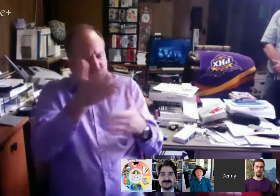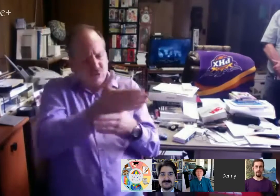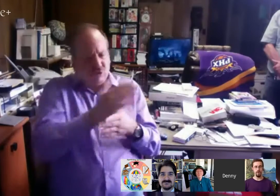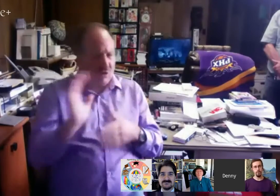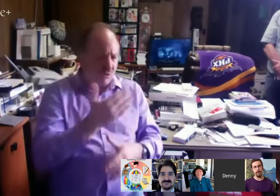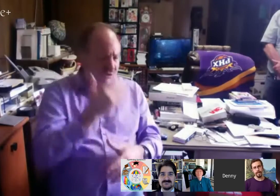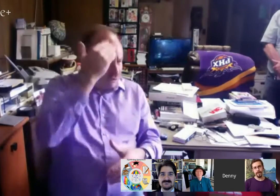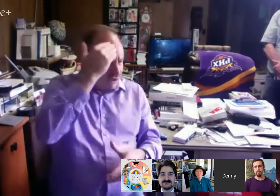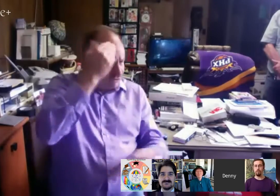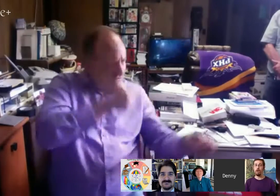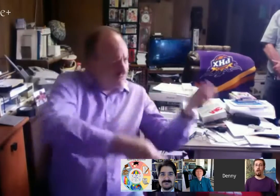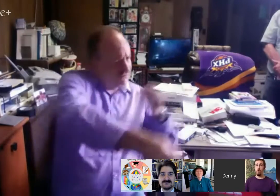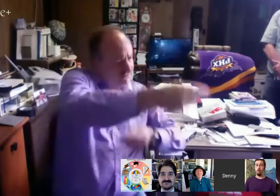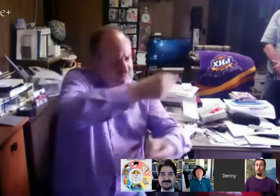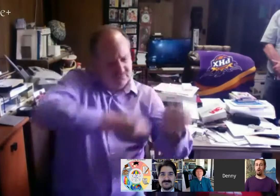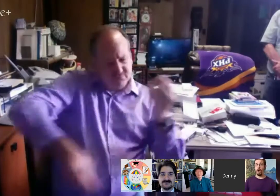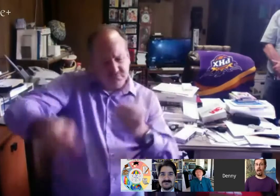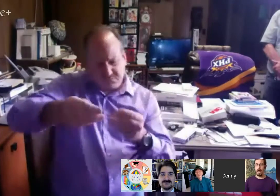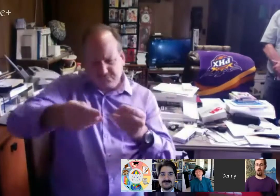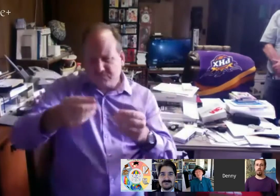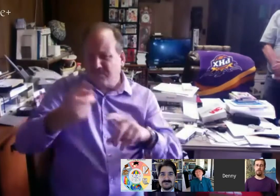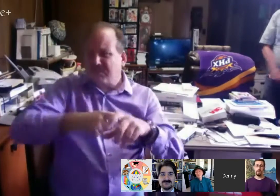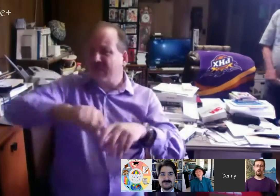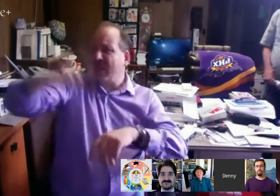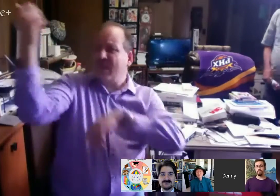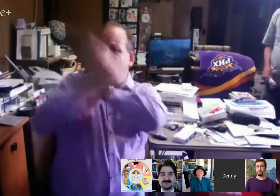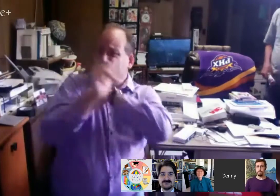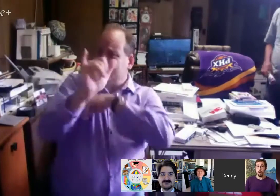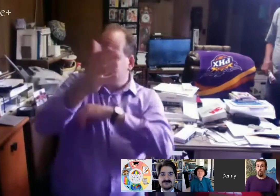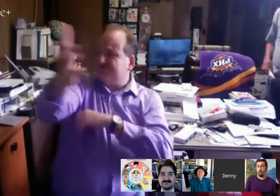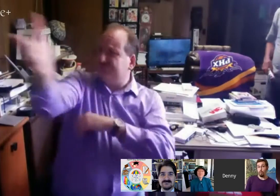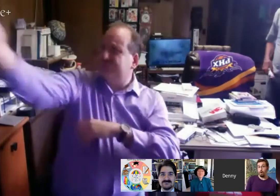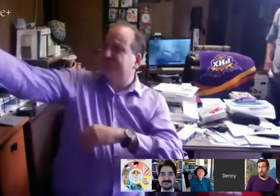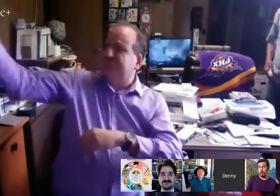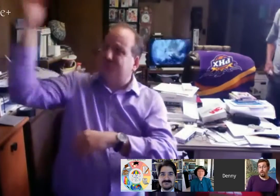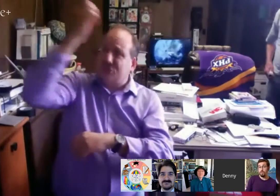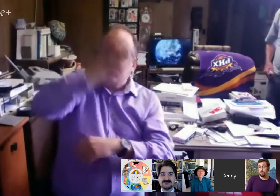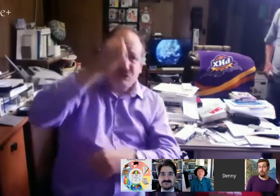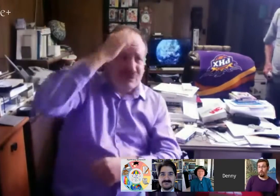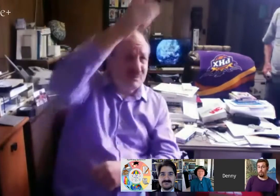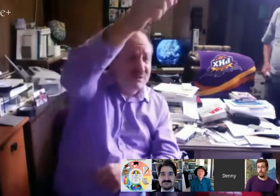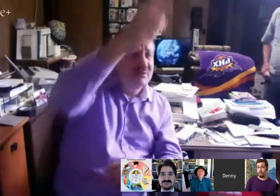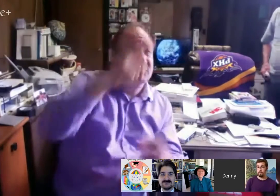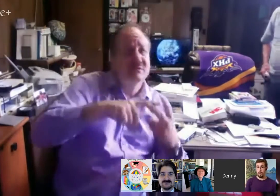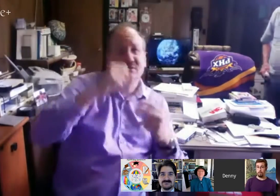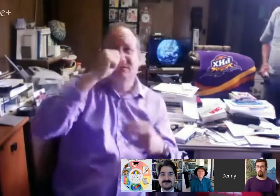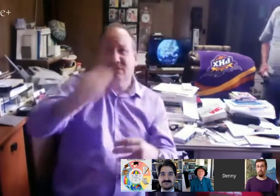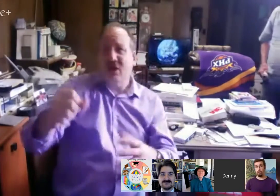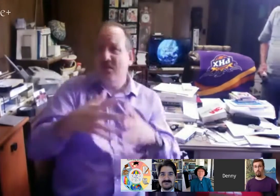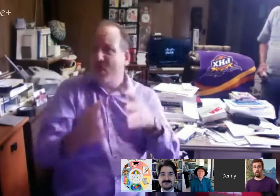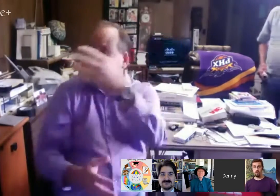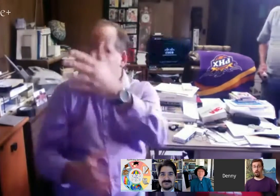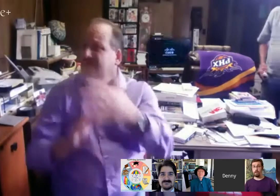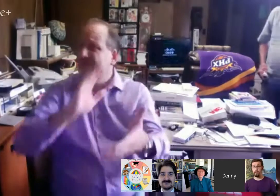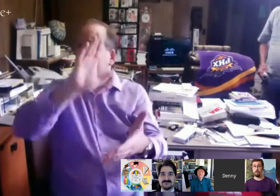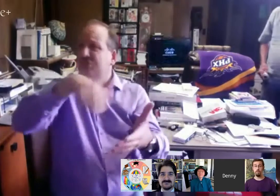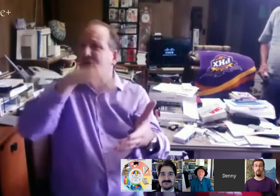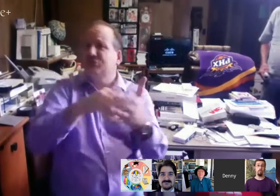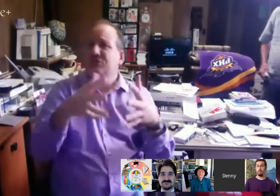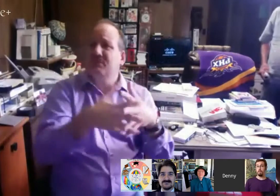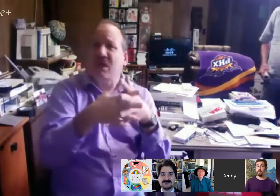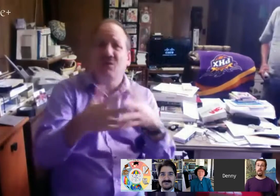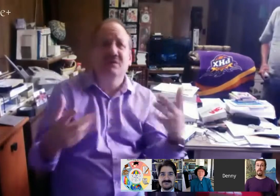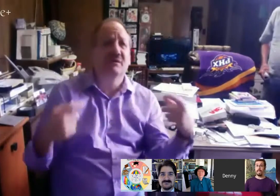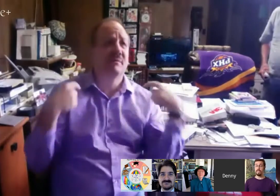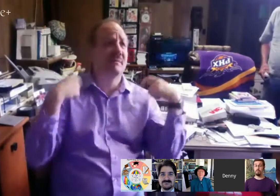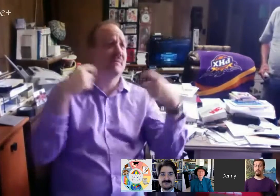to improve the curriculum, or how to what worked for some people and what worked for other people,